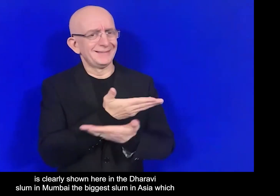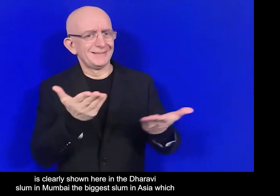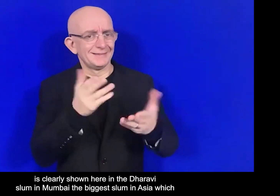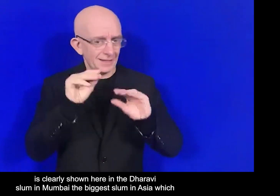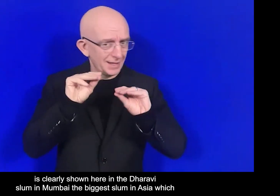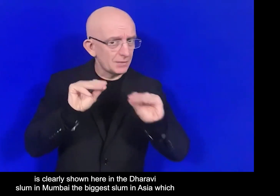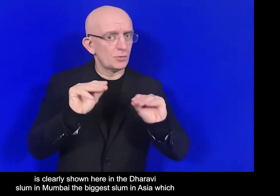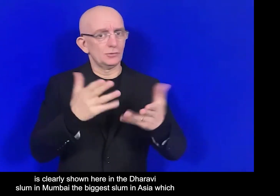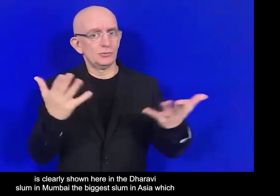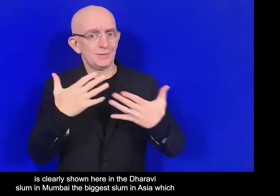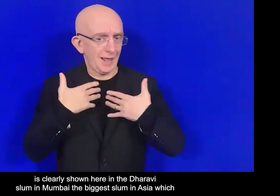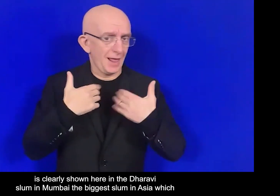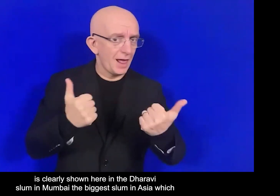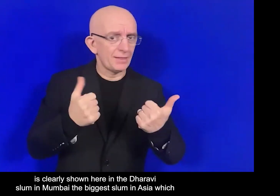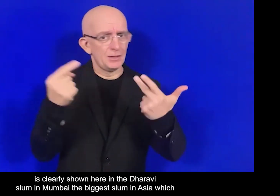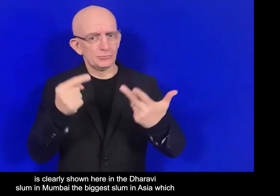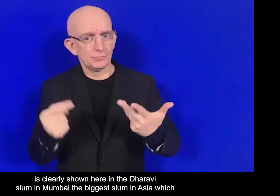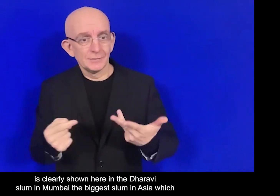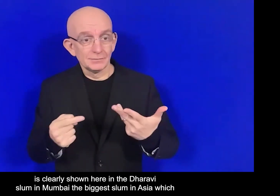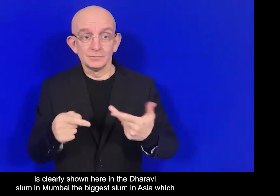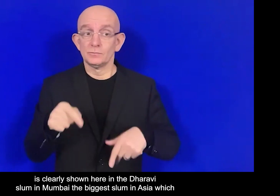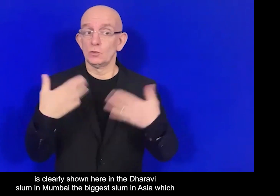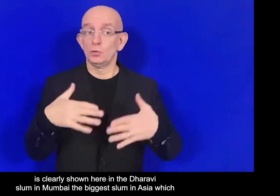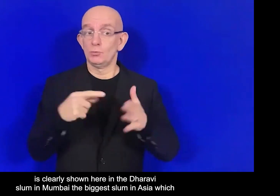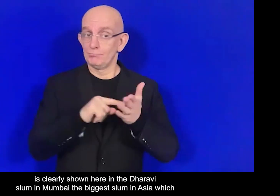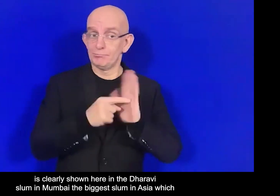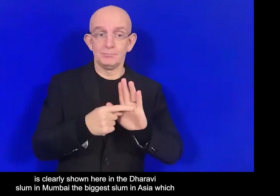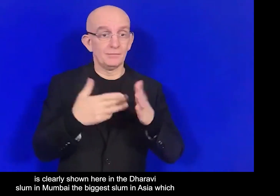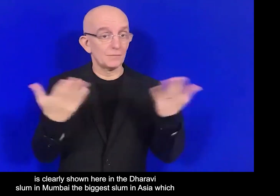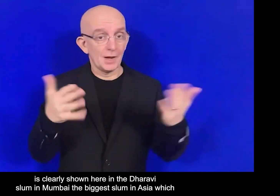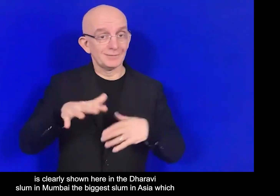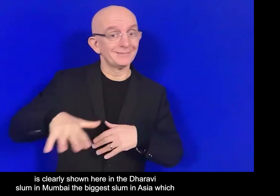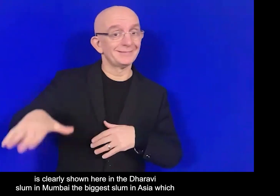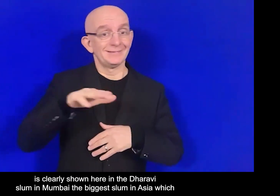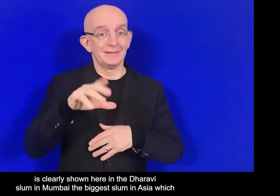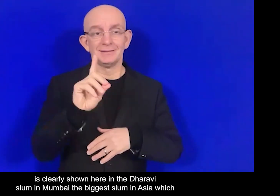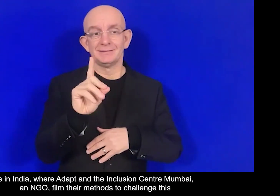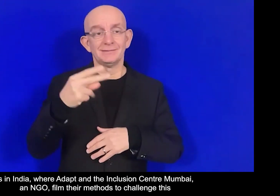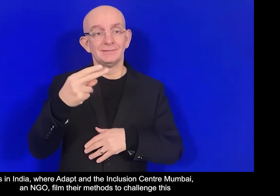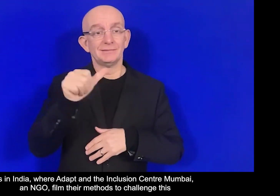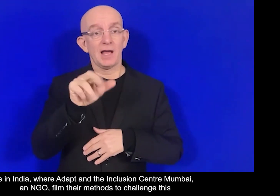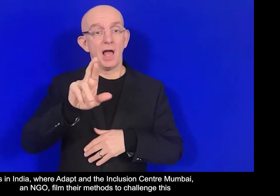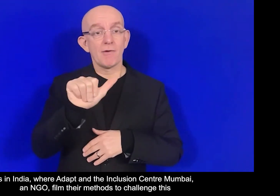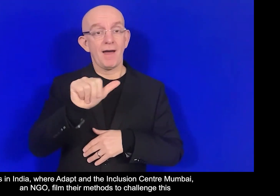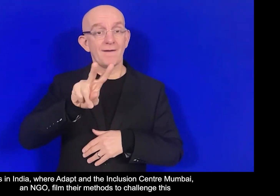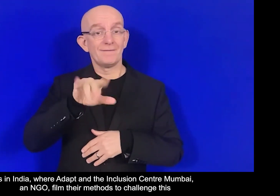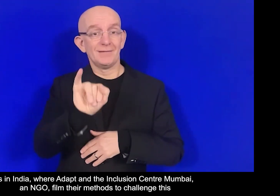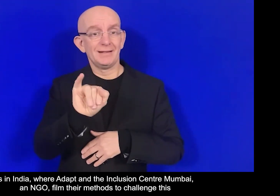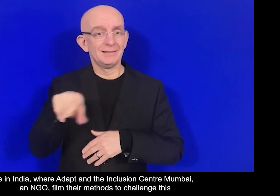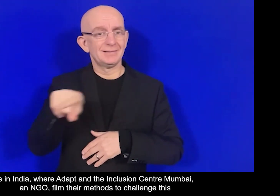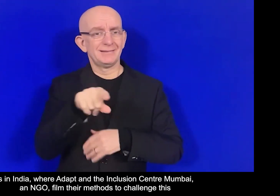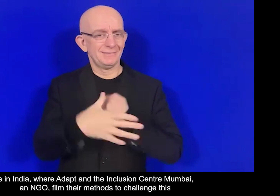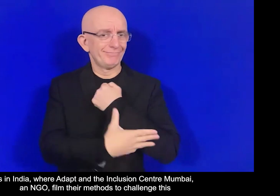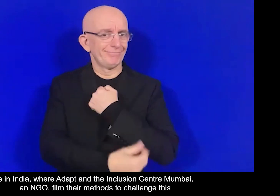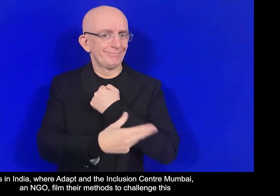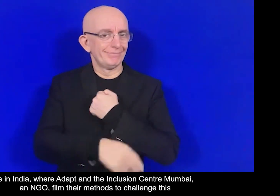shown here in the Dharavi slum in Mumbai, the biggest slum in Asia, which is in India, where